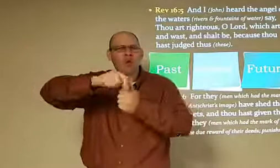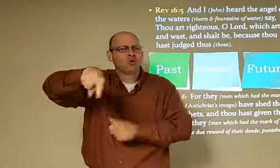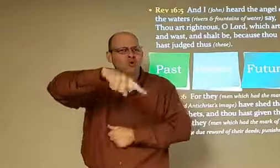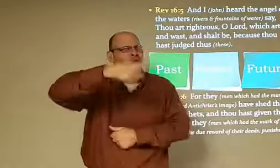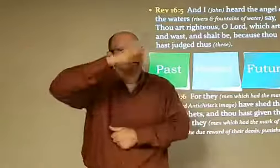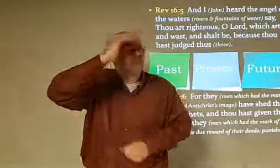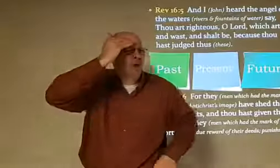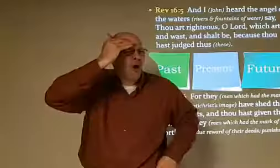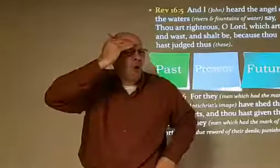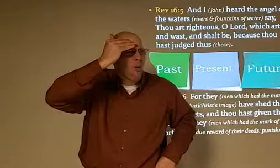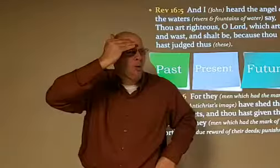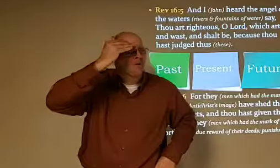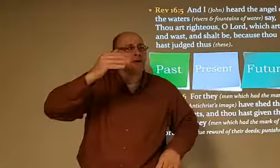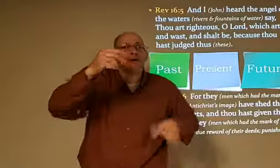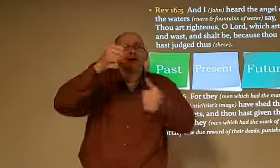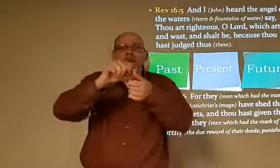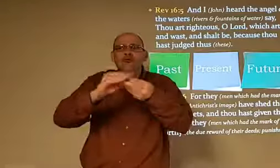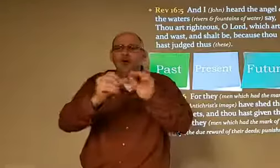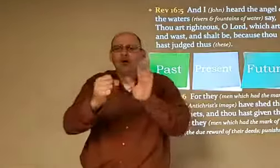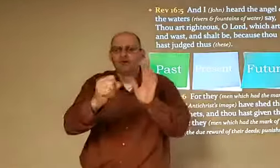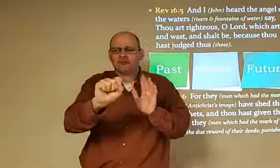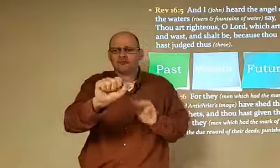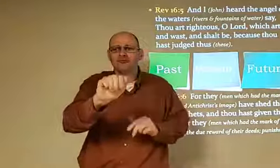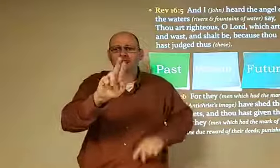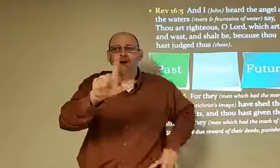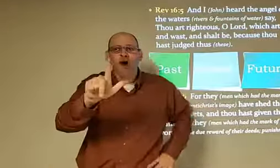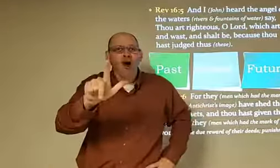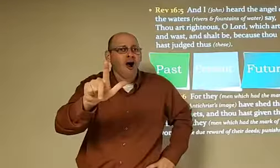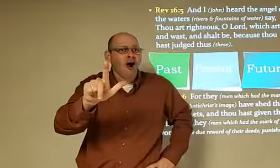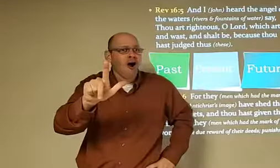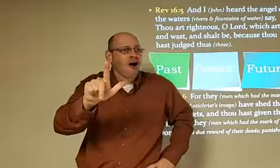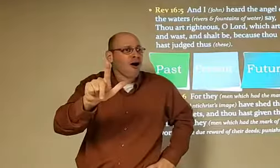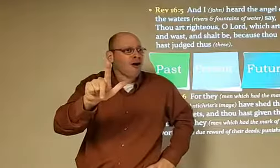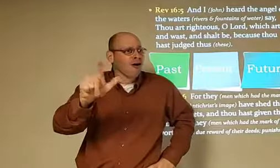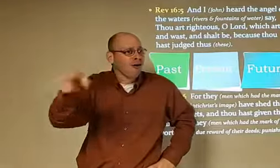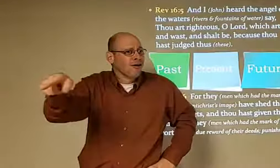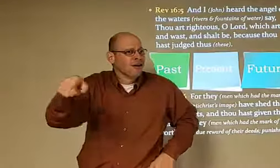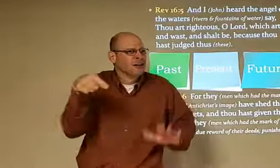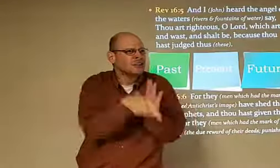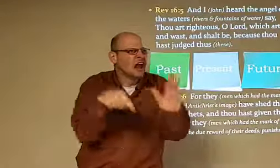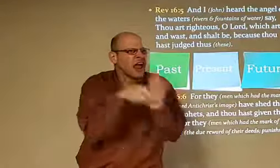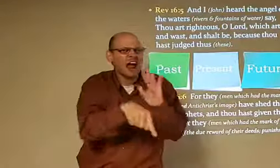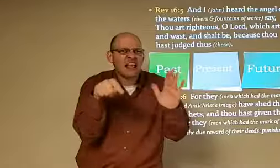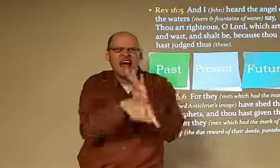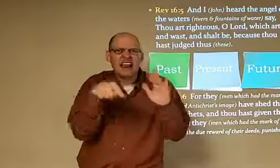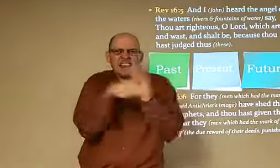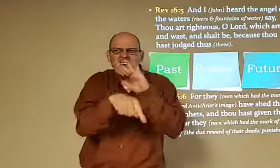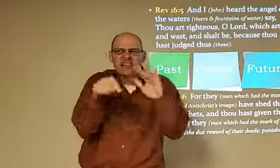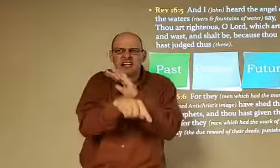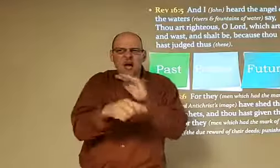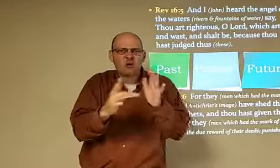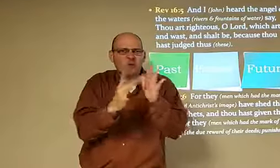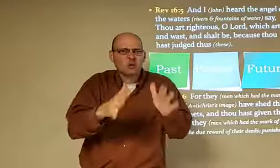through, and he's taking note, he knows. You know the story of Saul? He killed, right? He